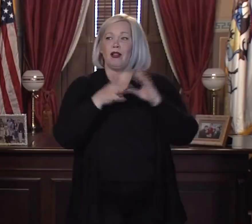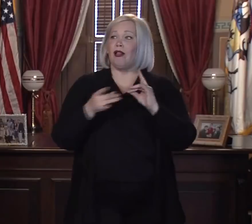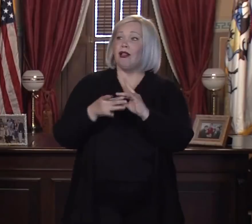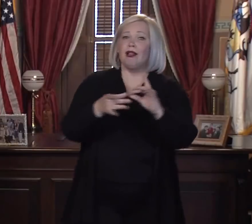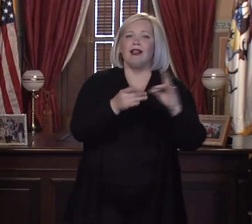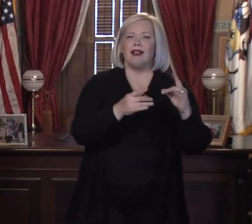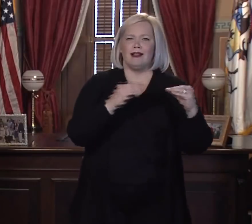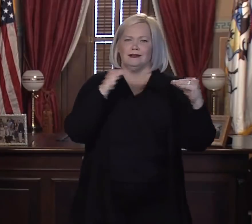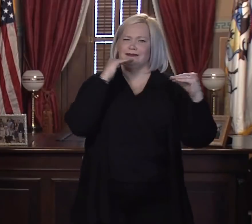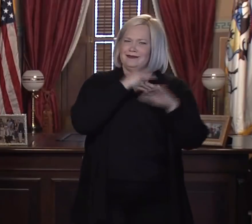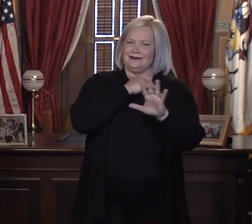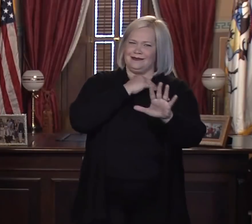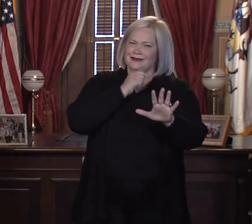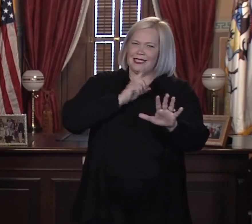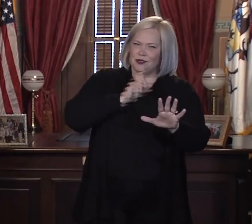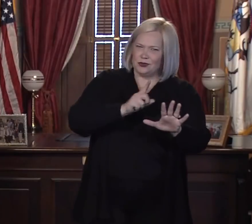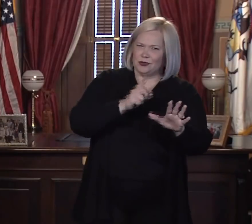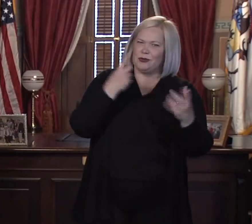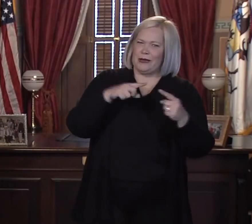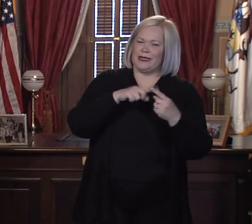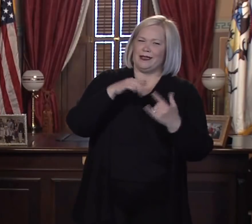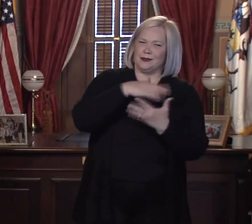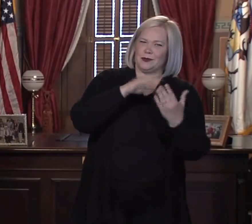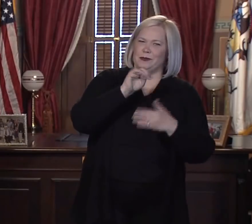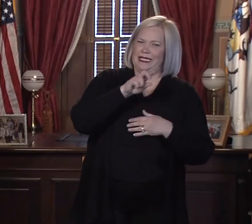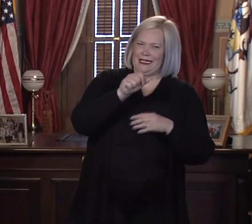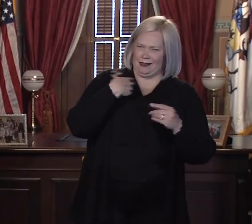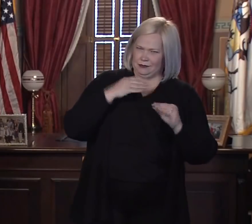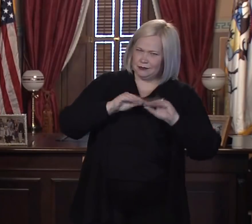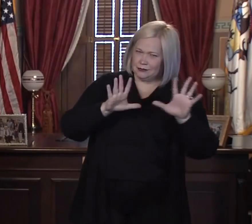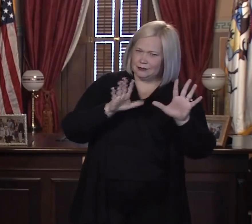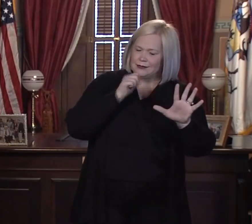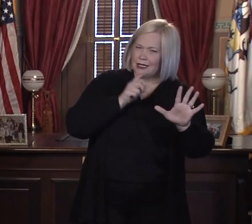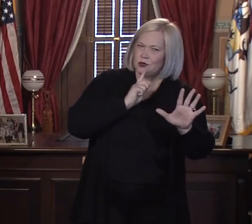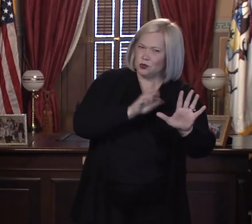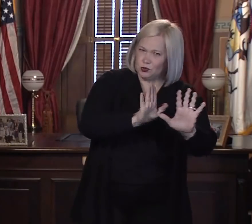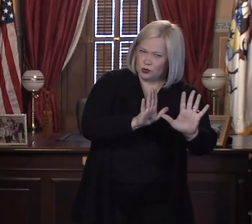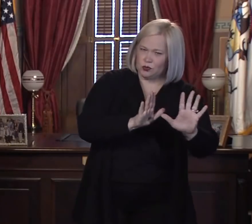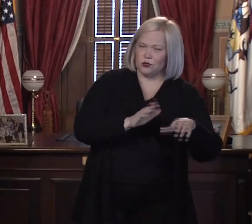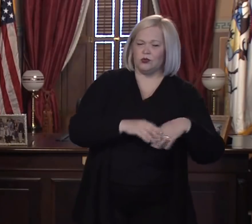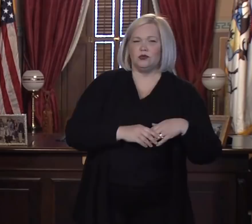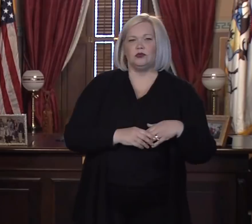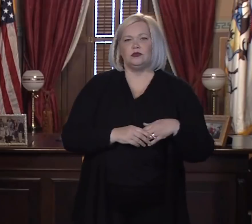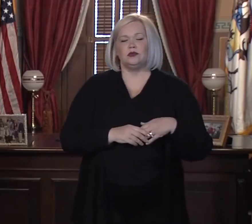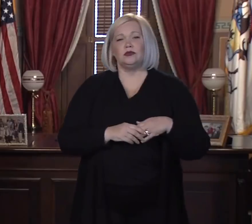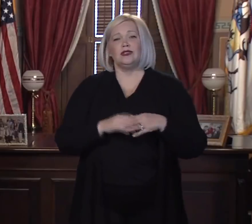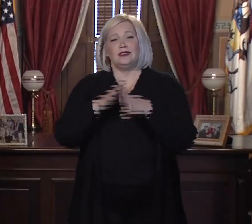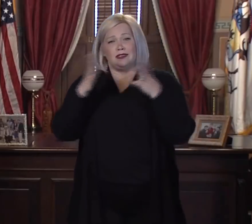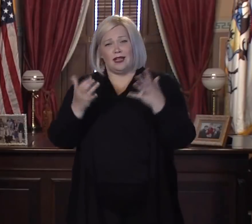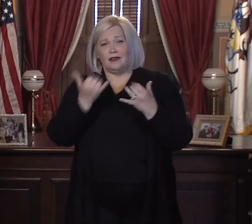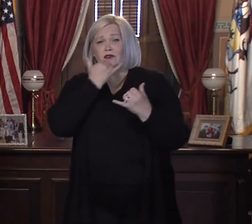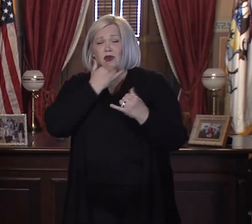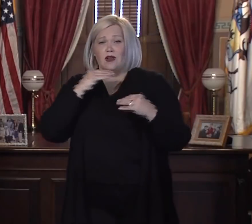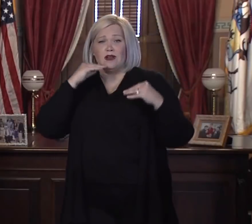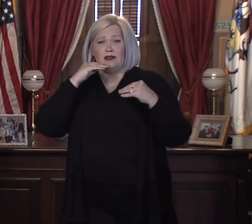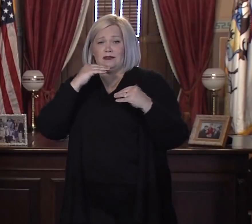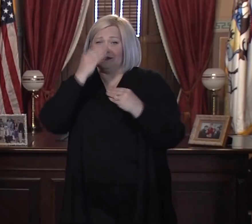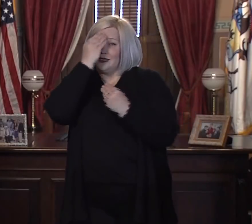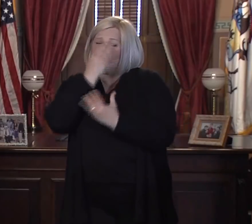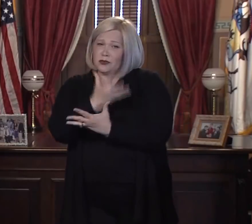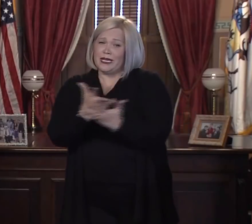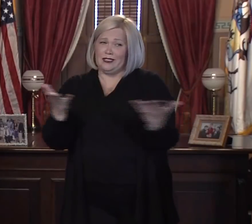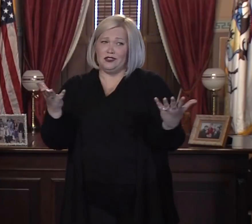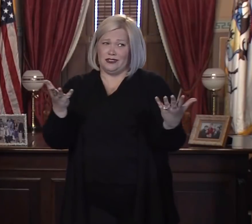that have been disseminated on social media that I wanted to clear up. There's a lot of false information that is